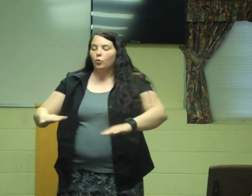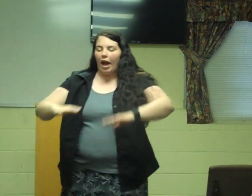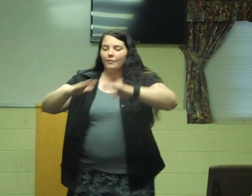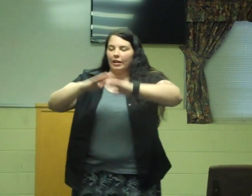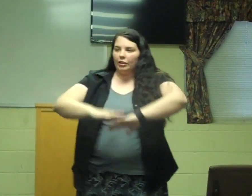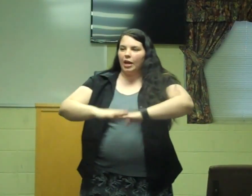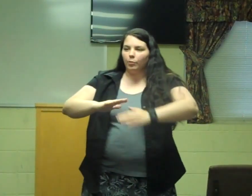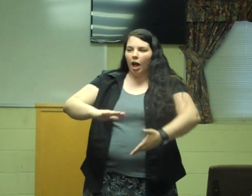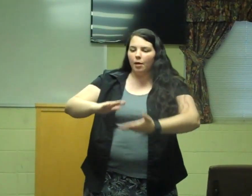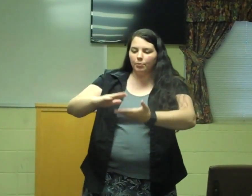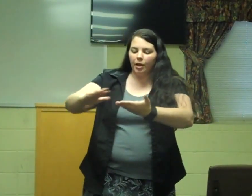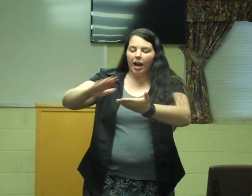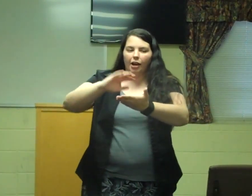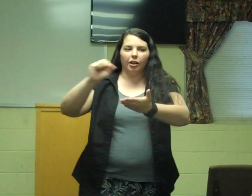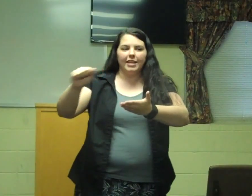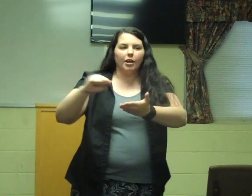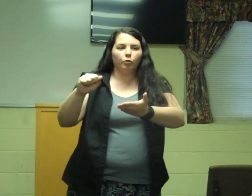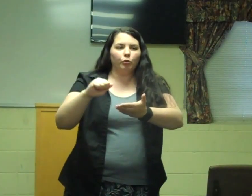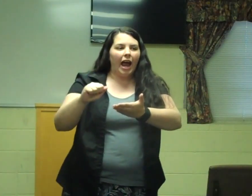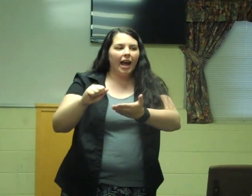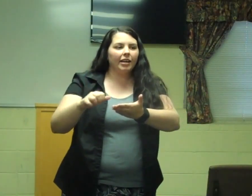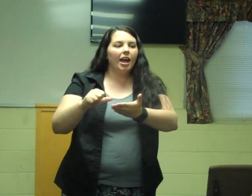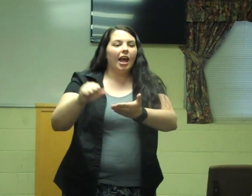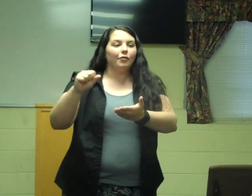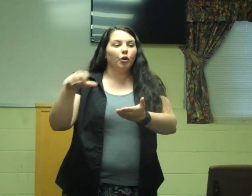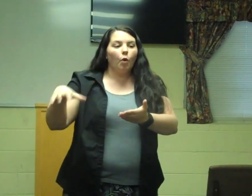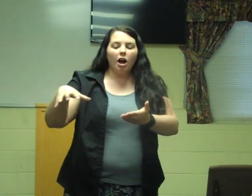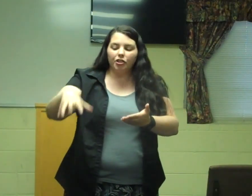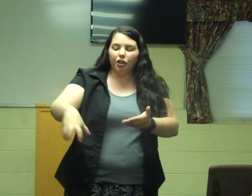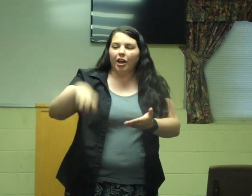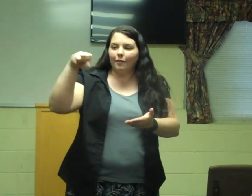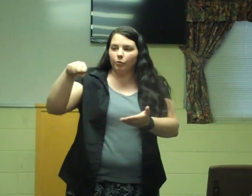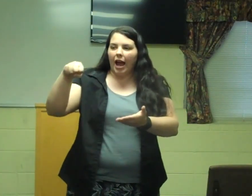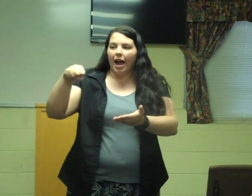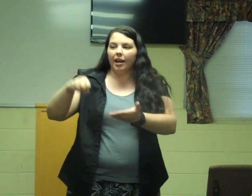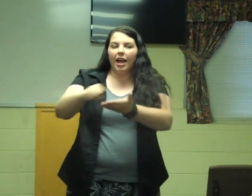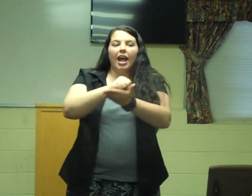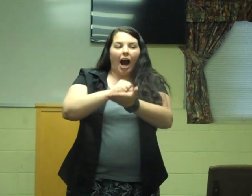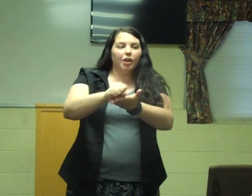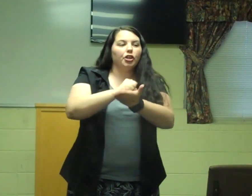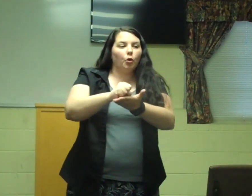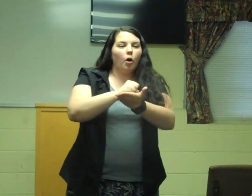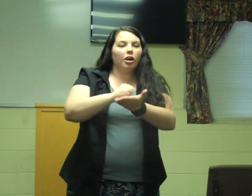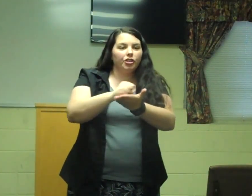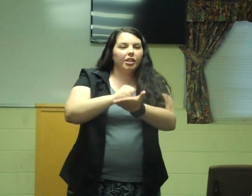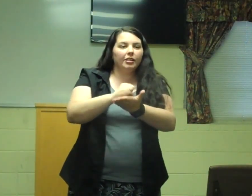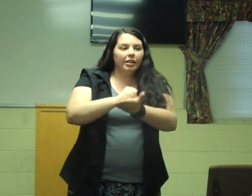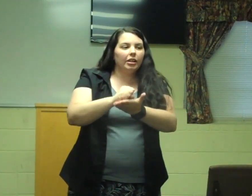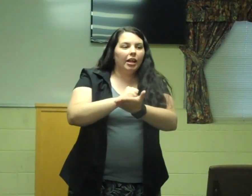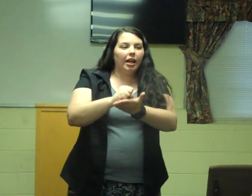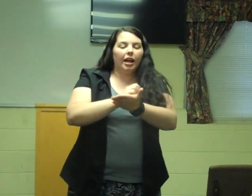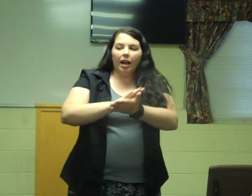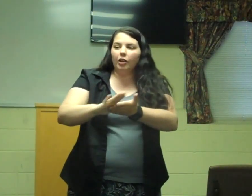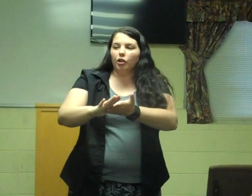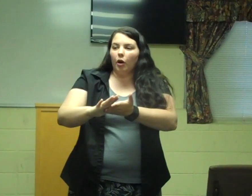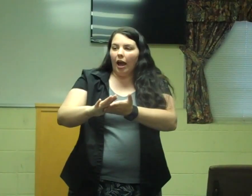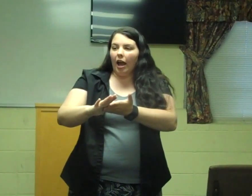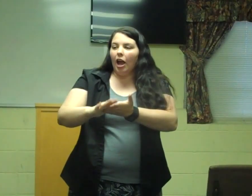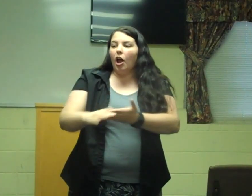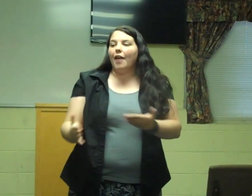you have your table up and you're going to take a rag. If you're going to wash it, you're going to have a rag. And you're going to wash it. If